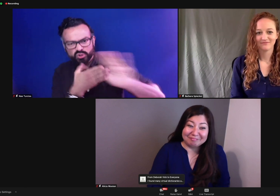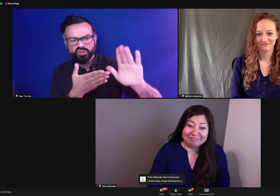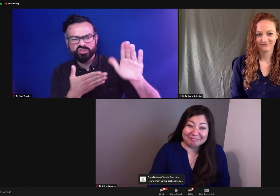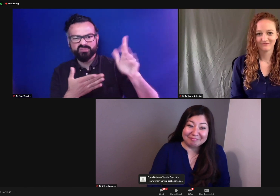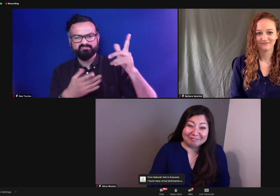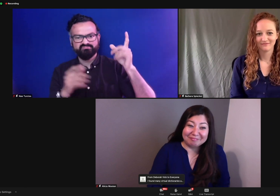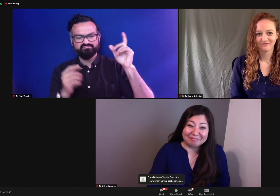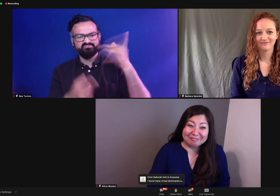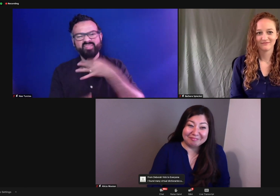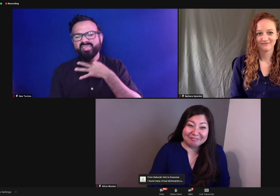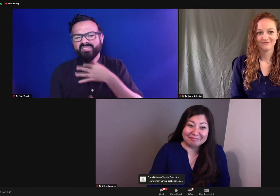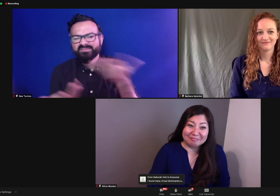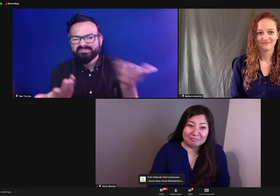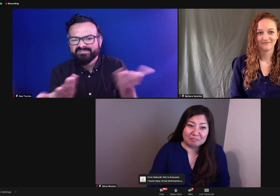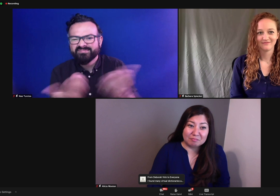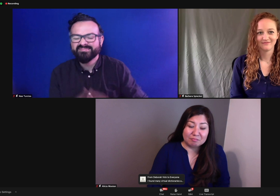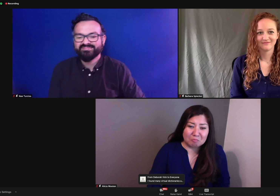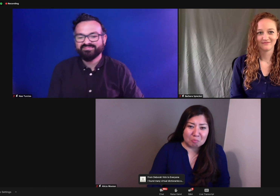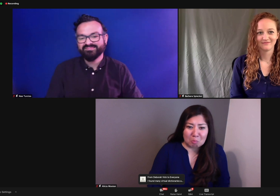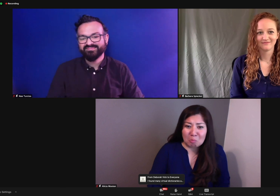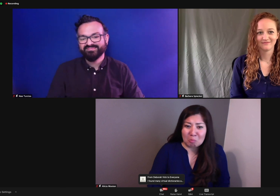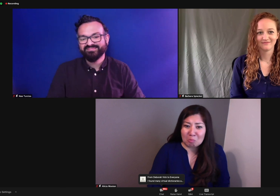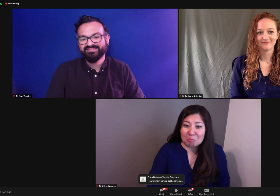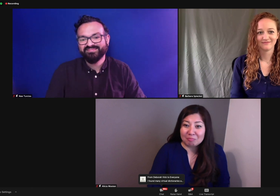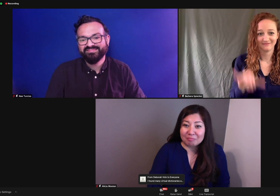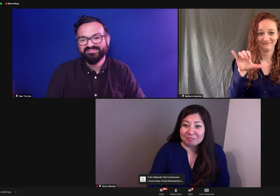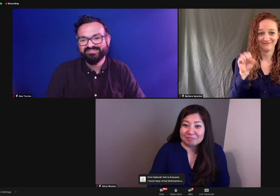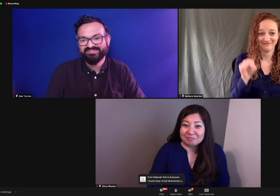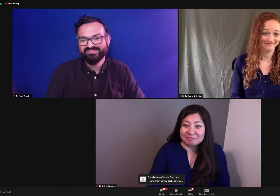just basically shared, and that's how language evolves.